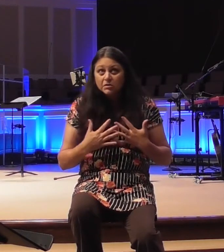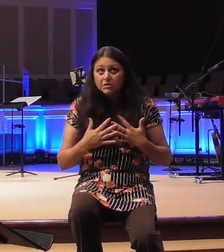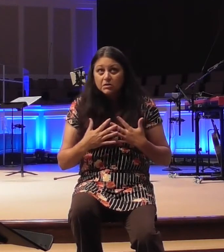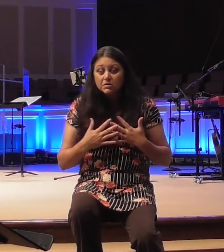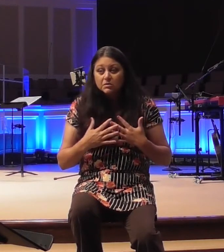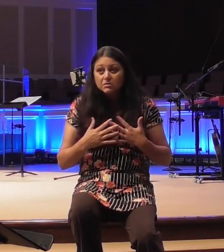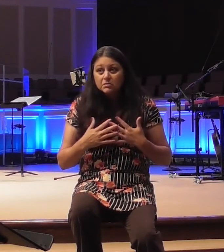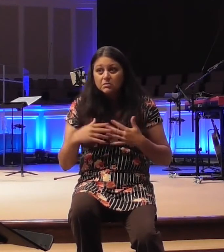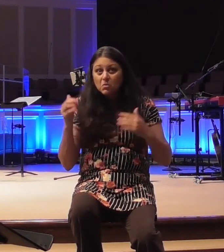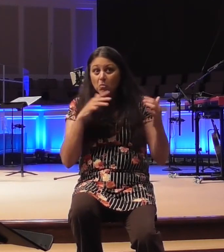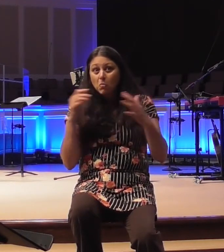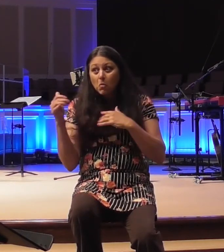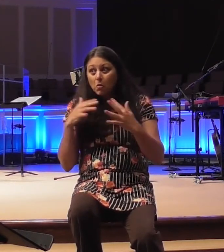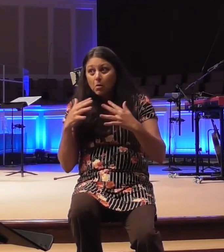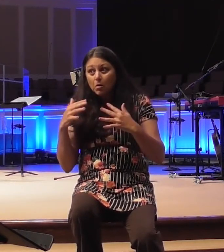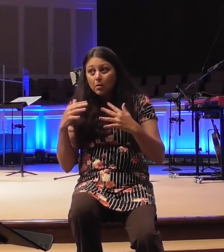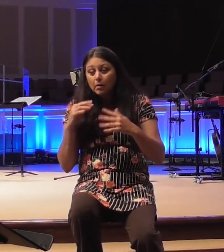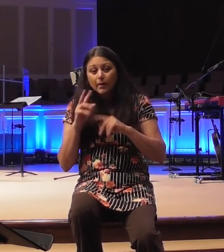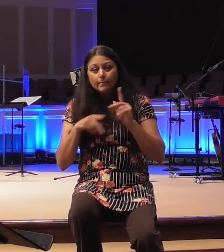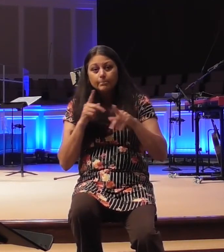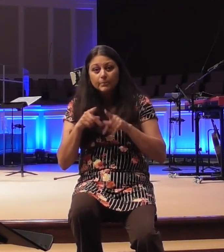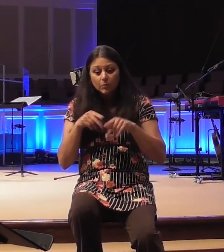And then it was self-focused.